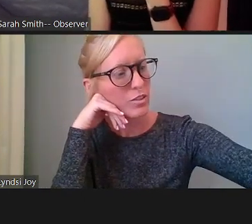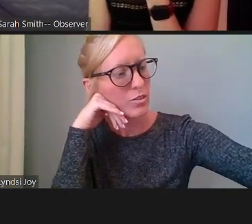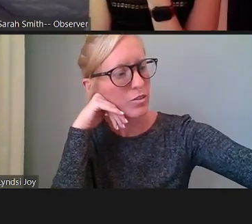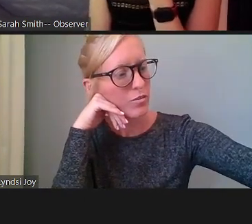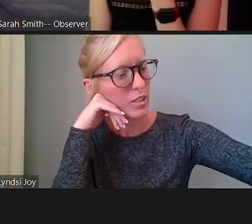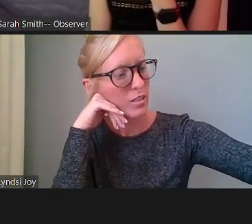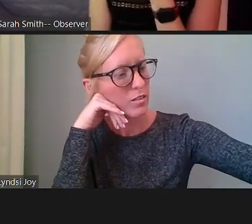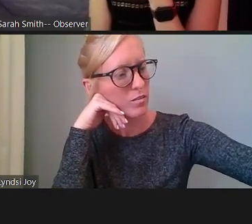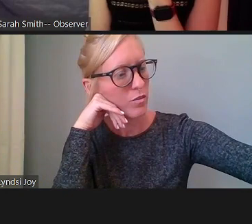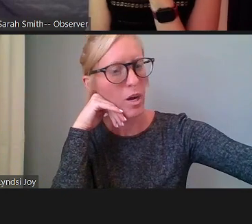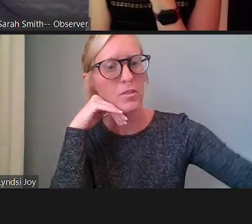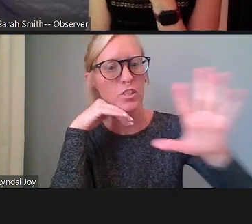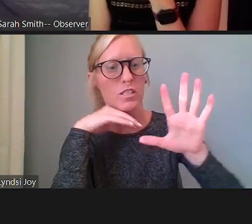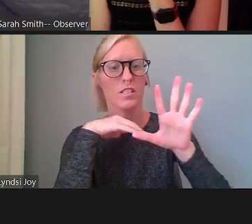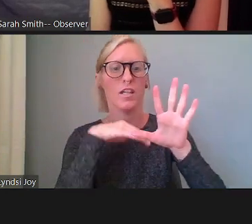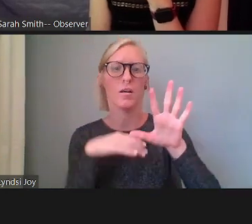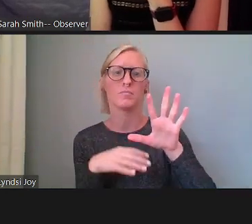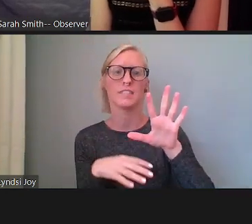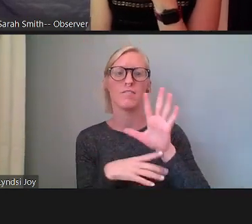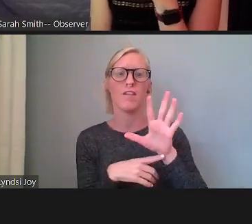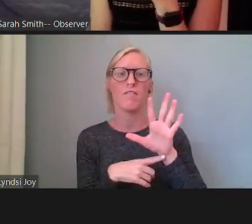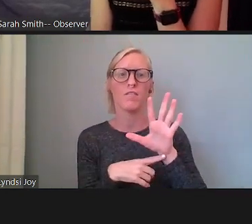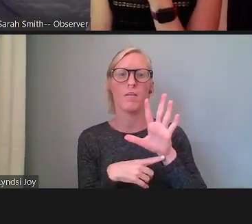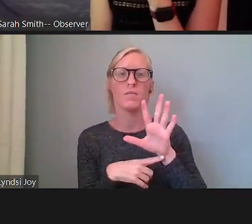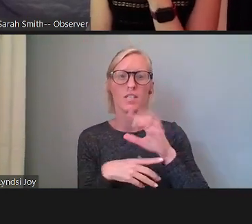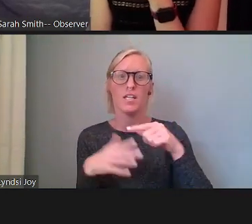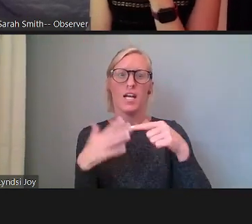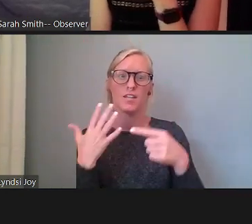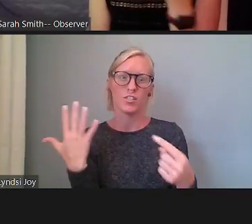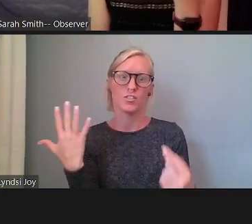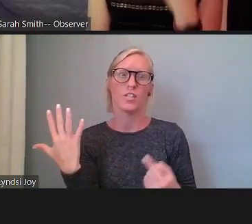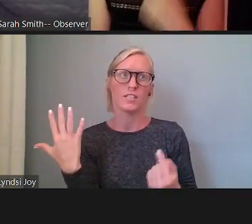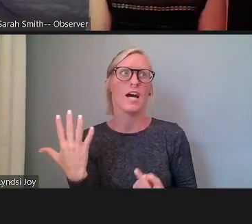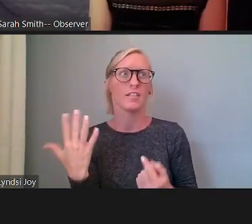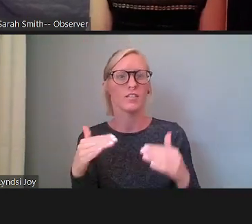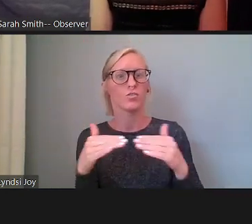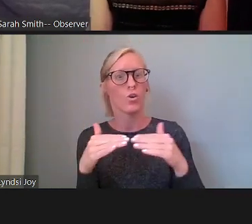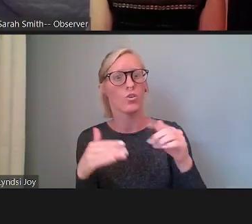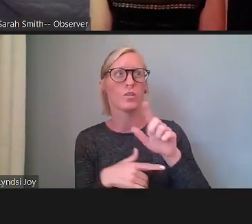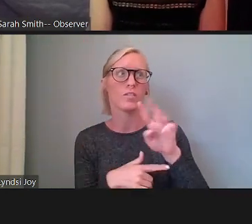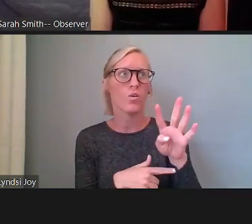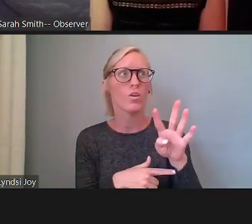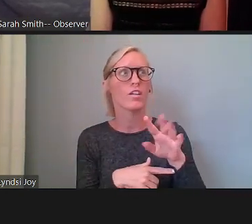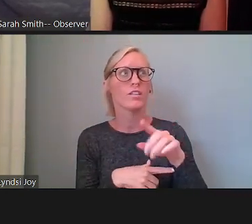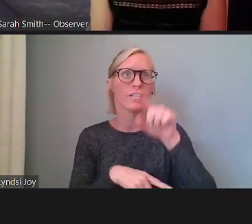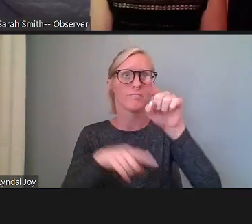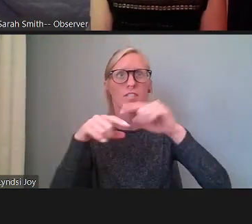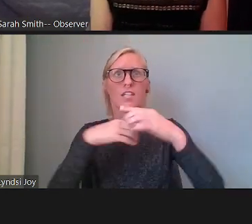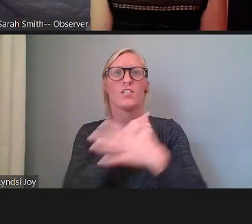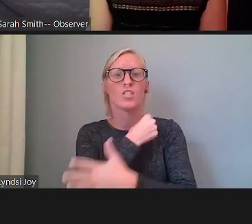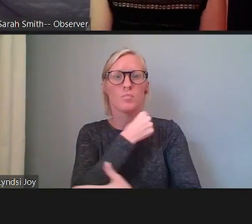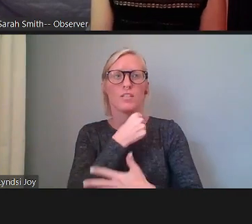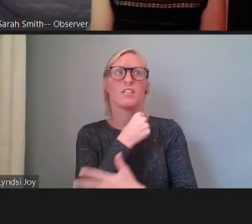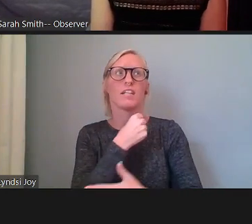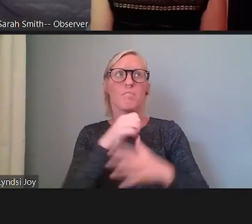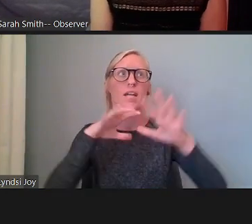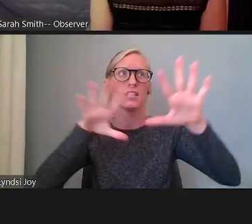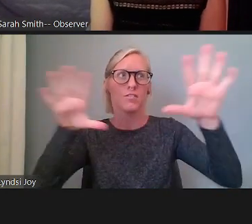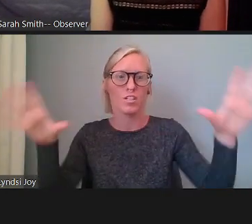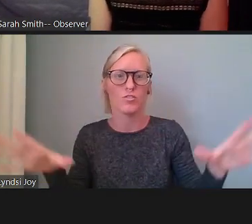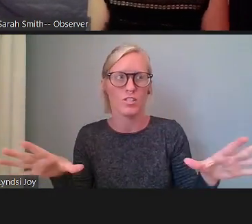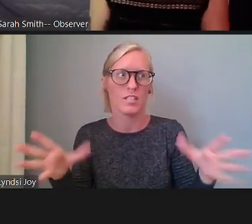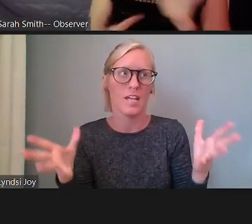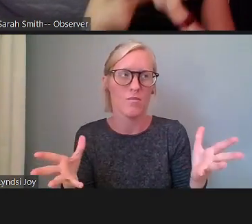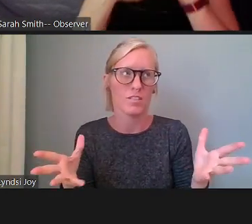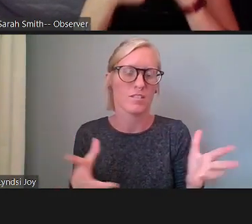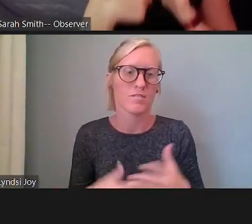gonna 1, 2, 3, 4. I'm just gonna sign 5 of them, and then just do like that, like total 24, and like just put like many